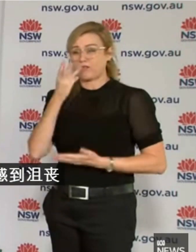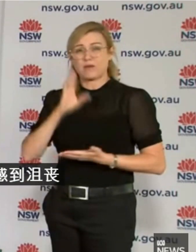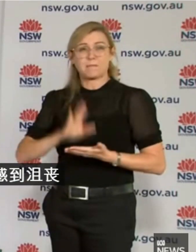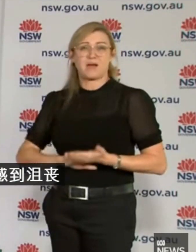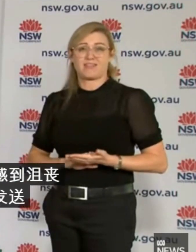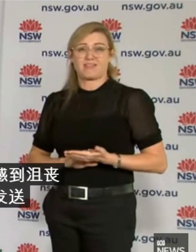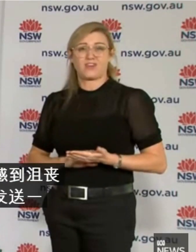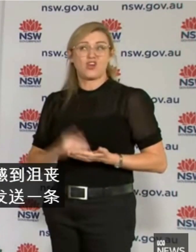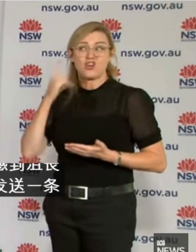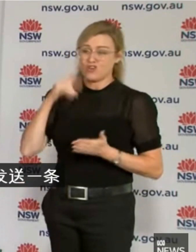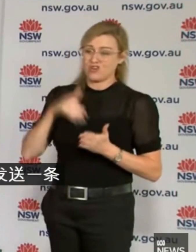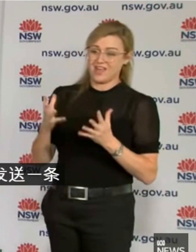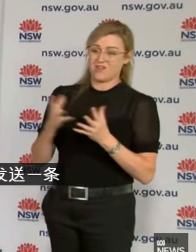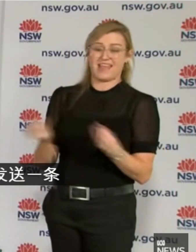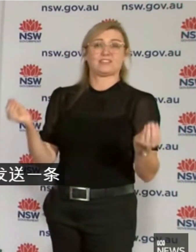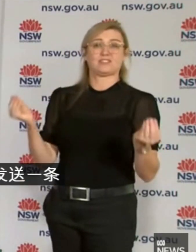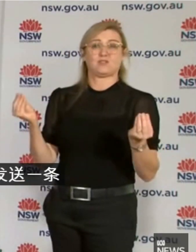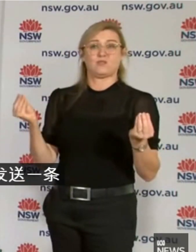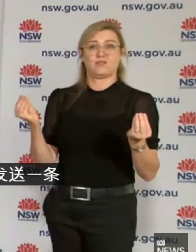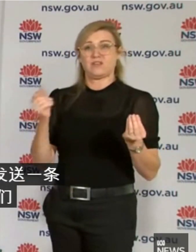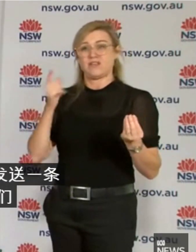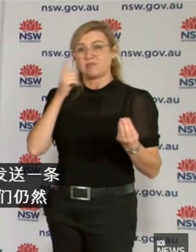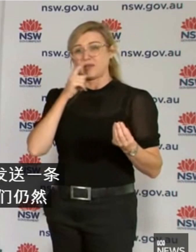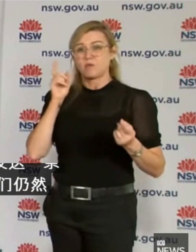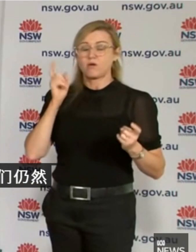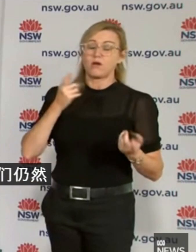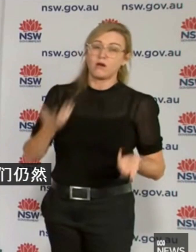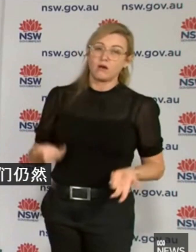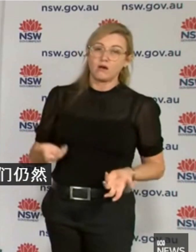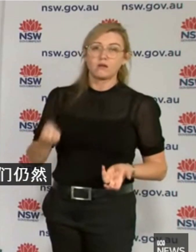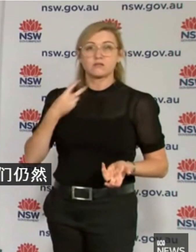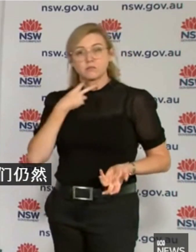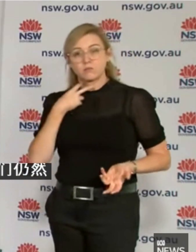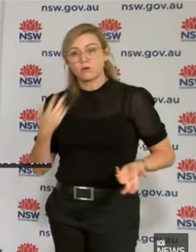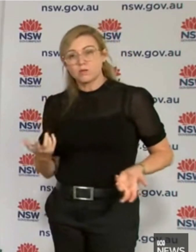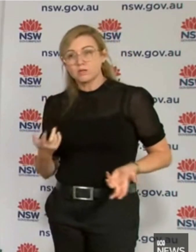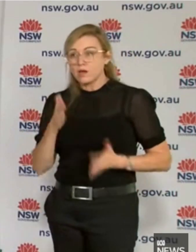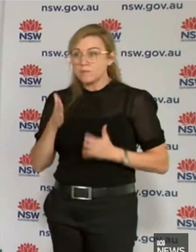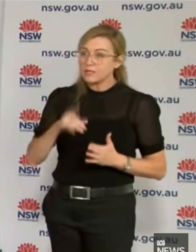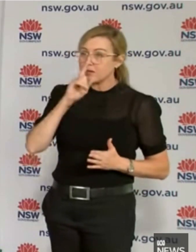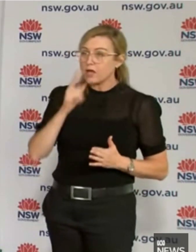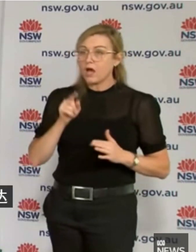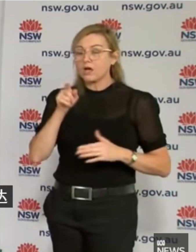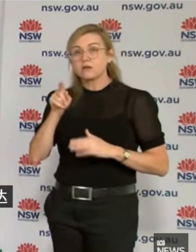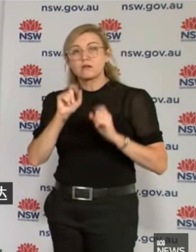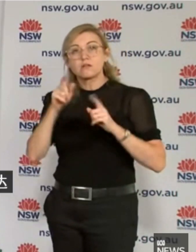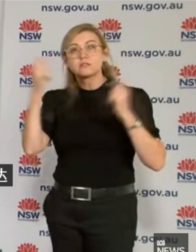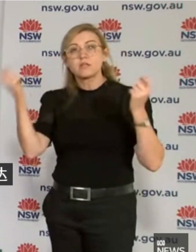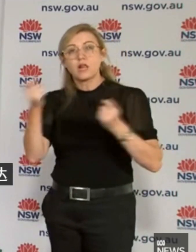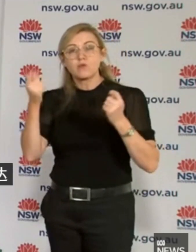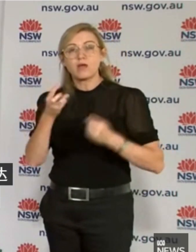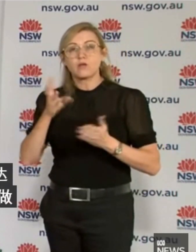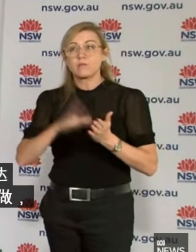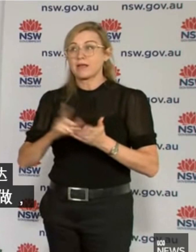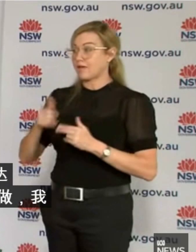been cancelled. Yeah, It sends a message like 3 months later we still won't even get outdoor events or a celebration. If you want me to express outrage,